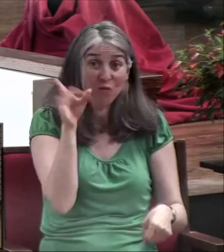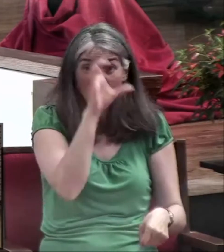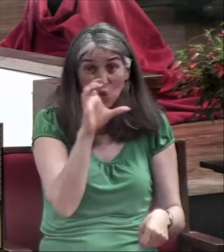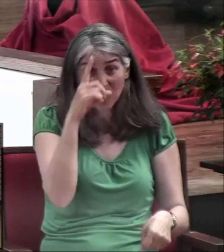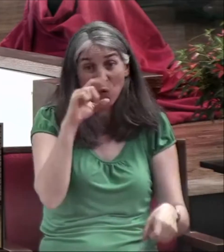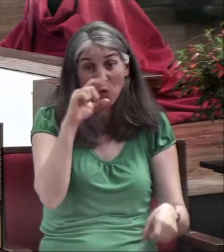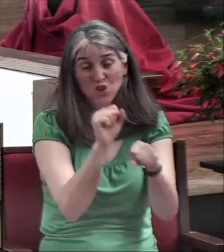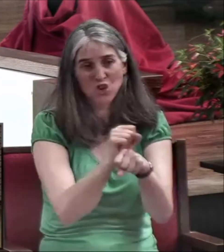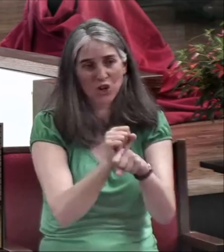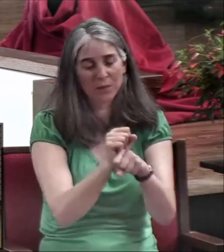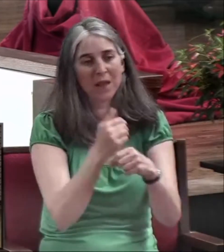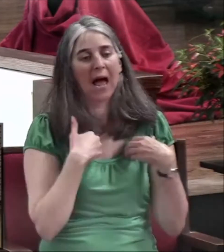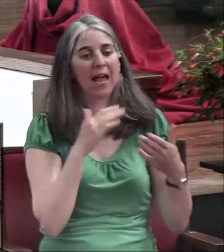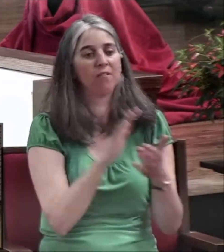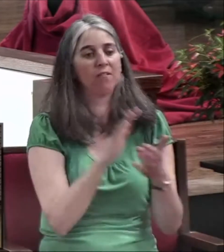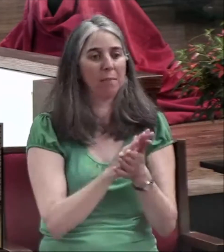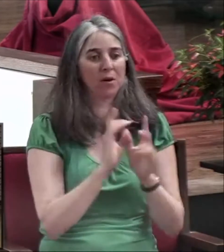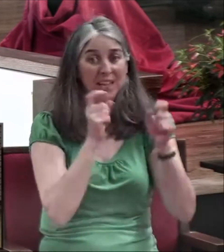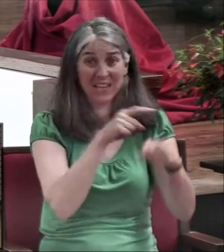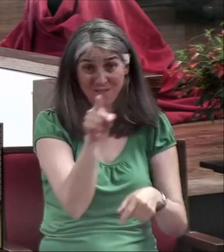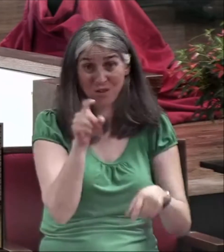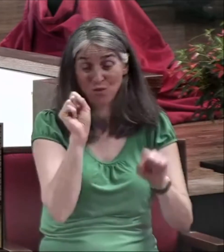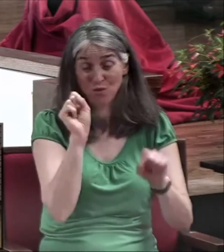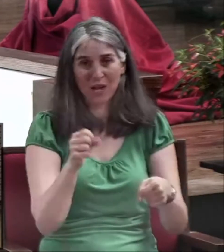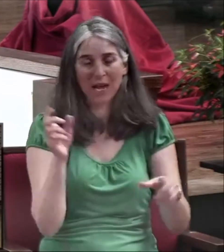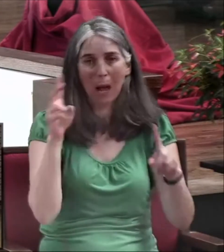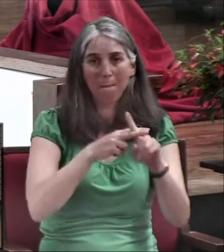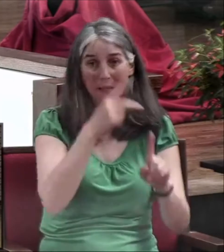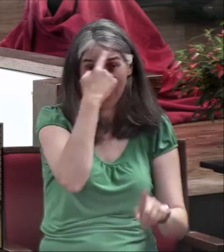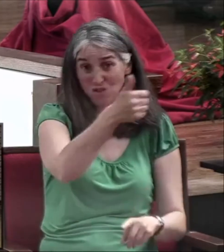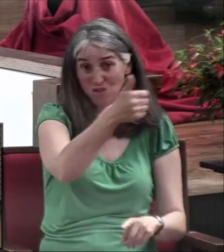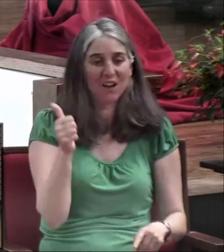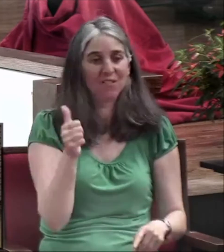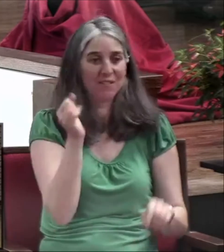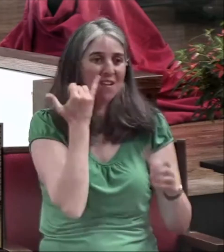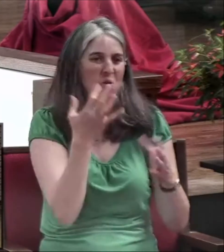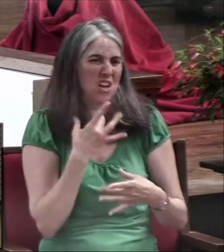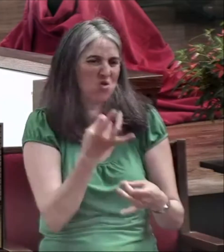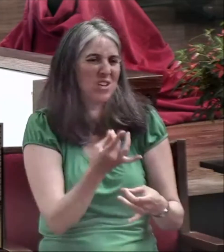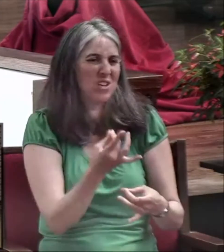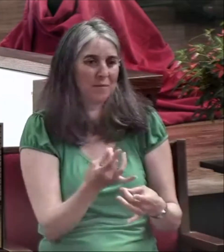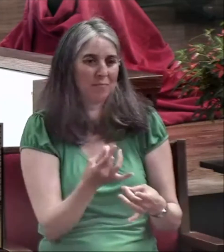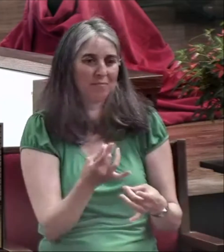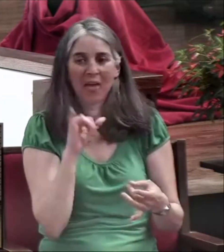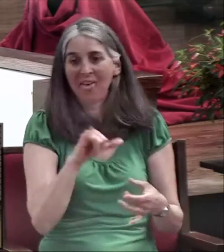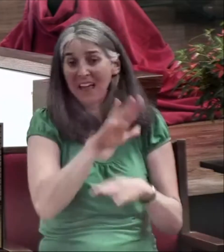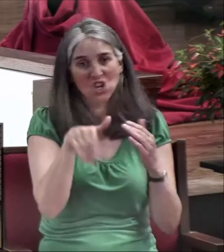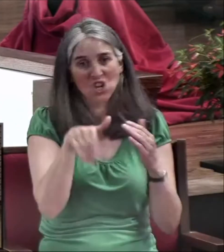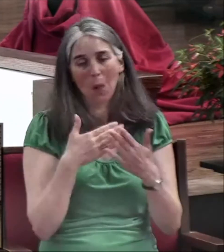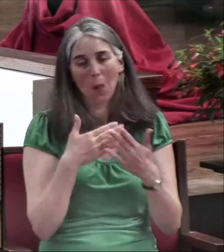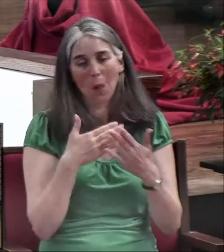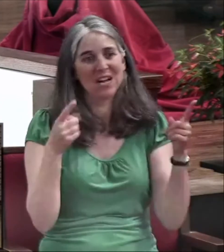I can just give this to you, and you can take it and do whatever you'd like to with it. So I believe that covers for our